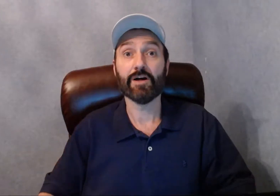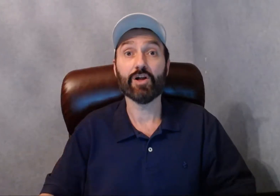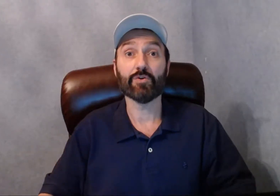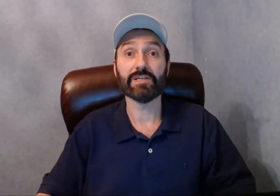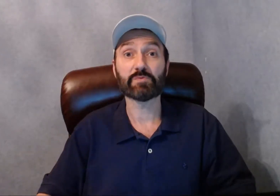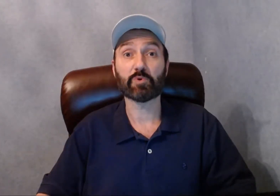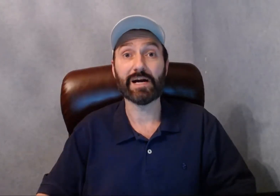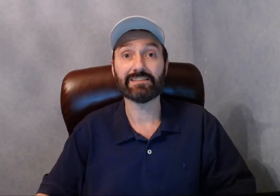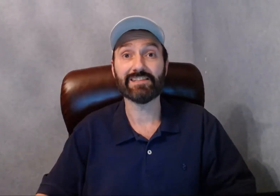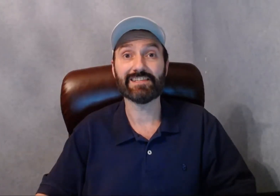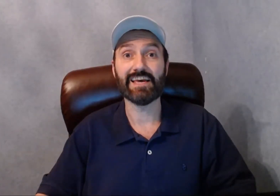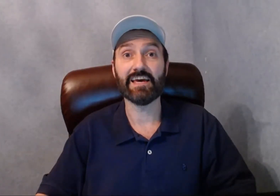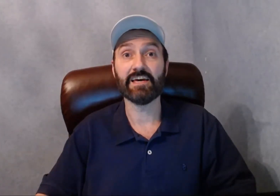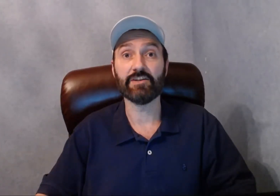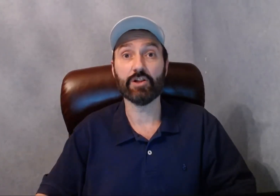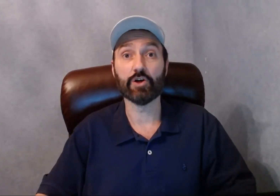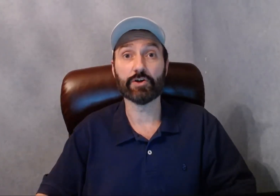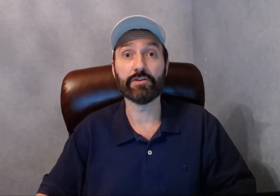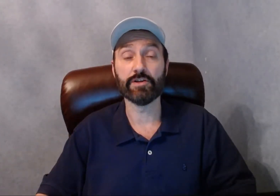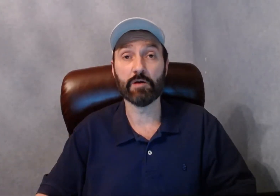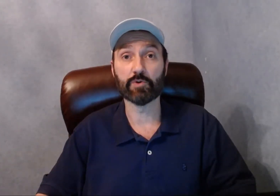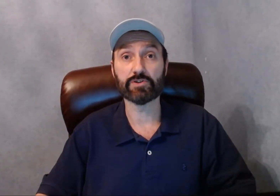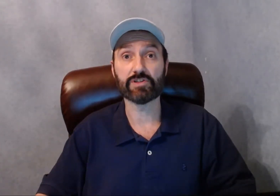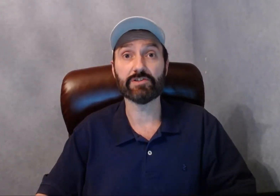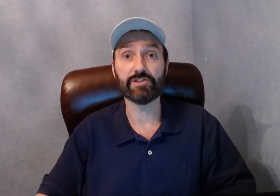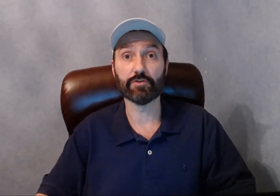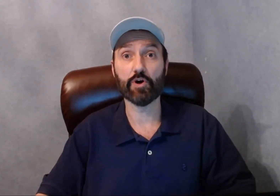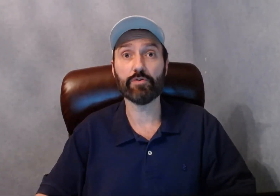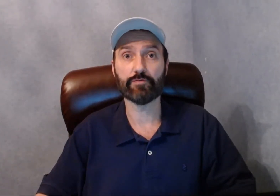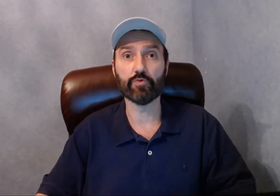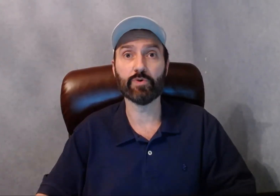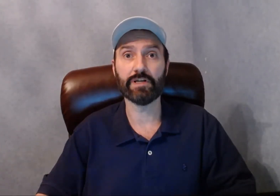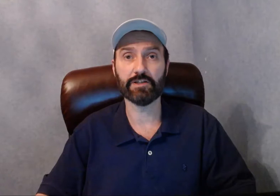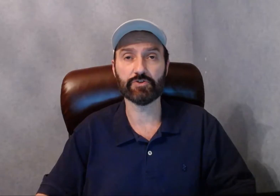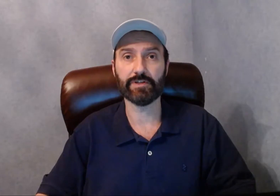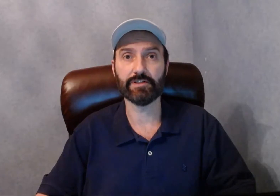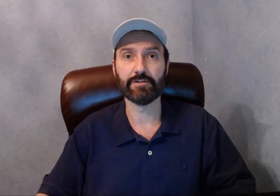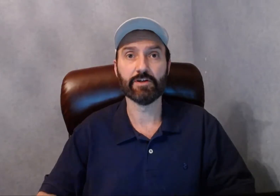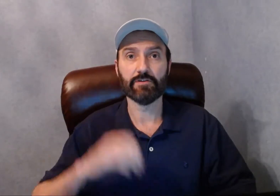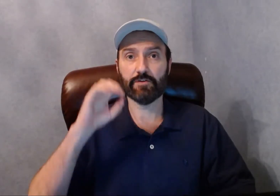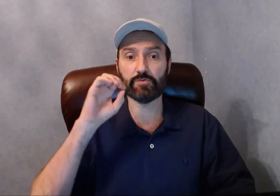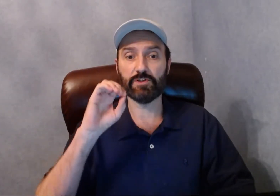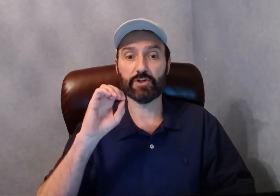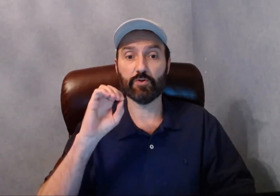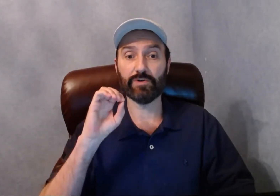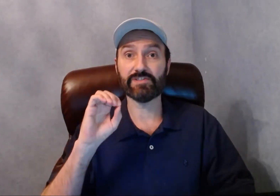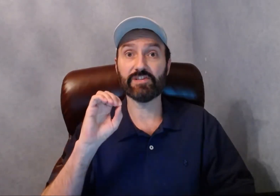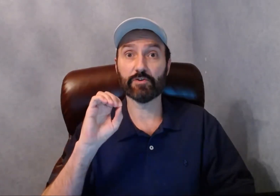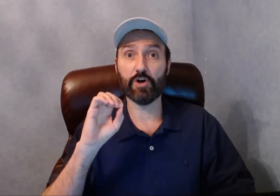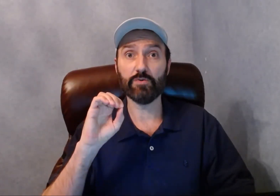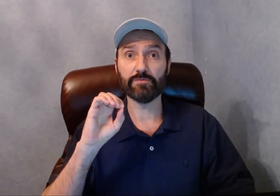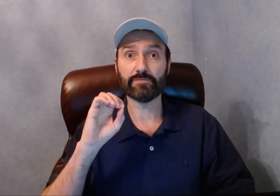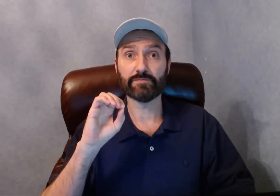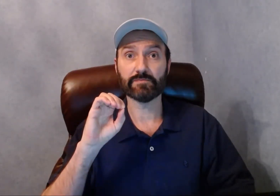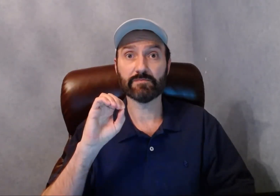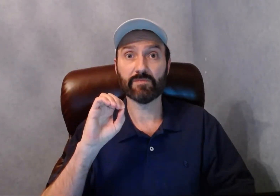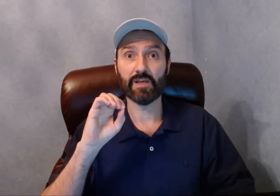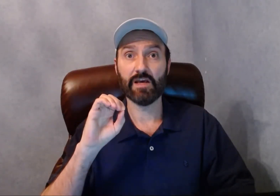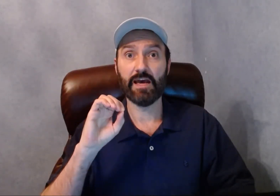Hello, let's practice and learn the numbers 0 through 100. First we start with 0 and